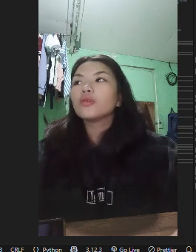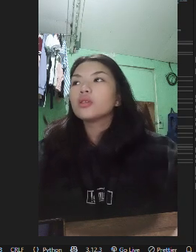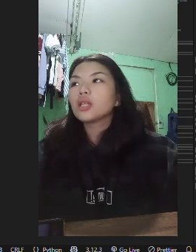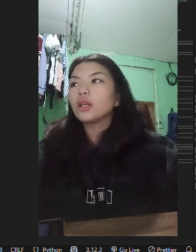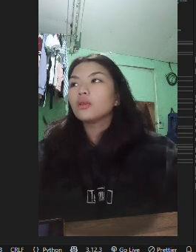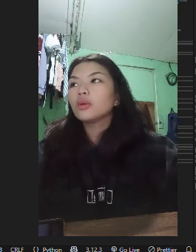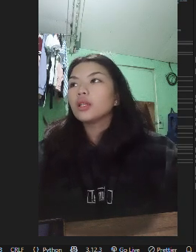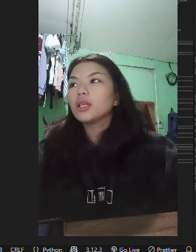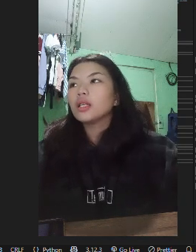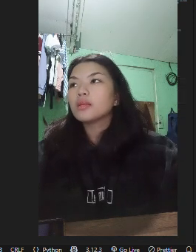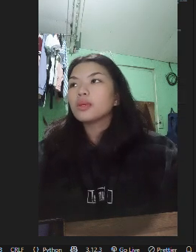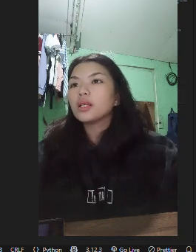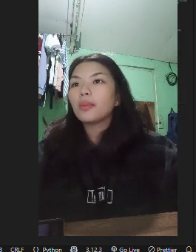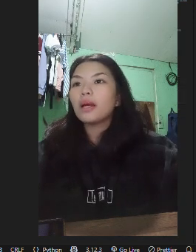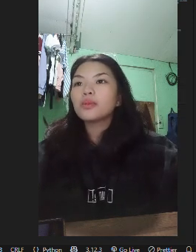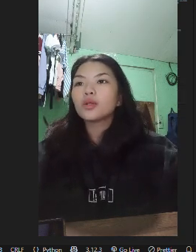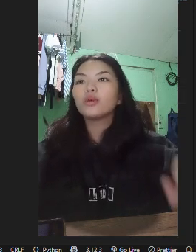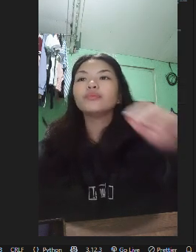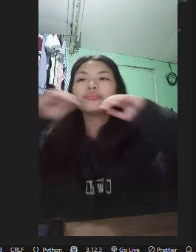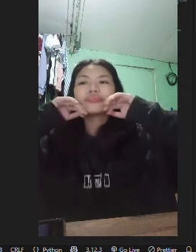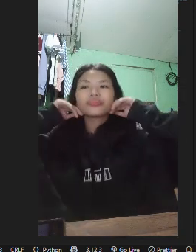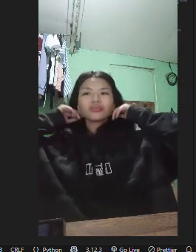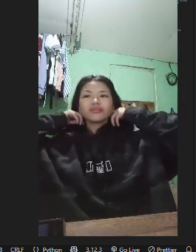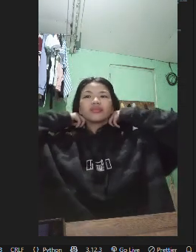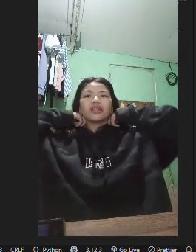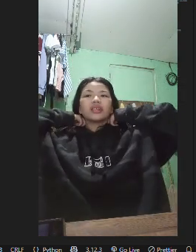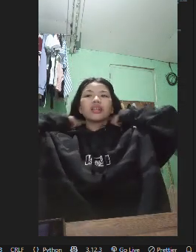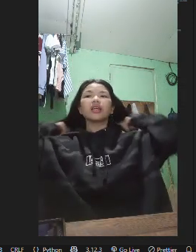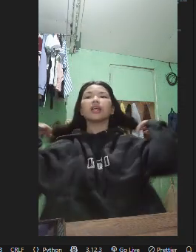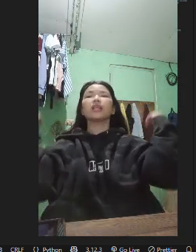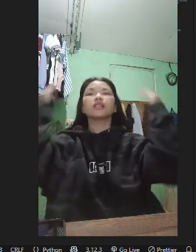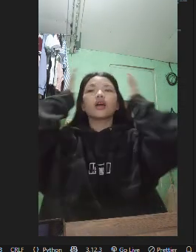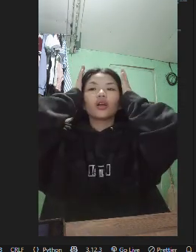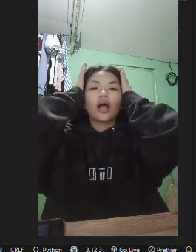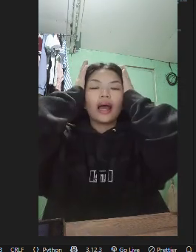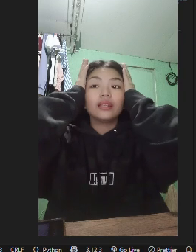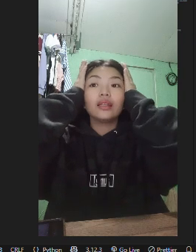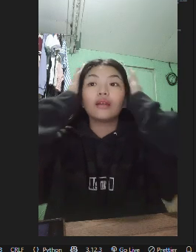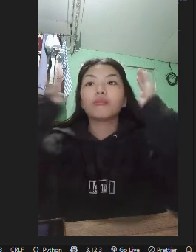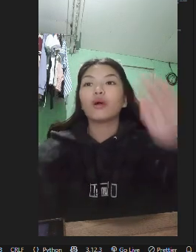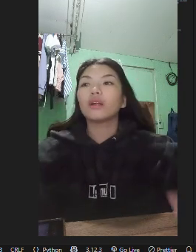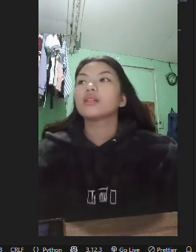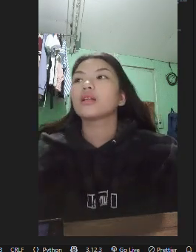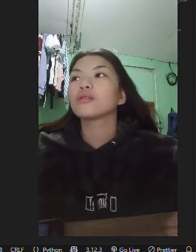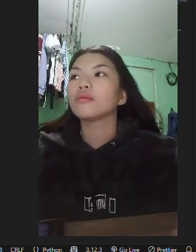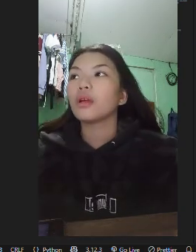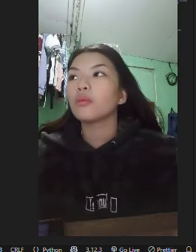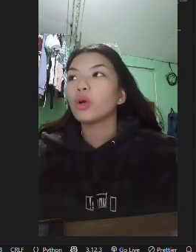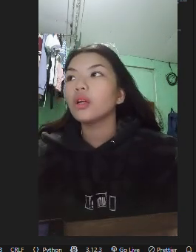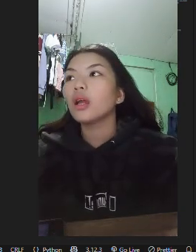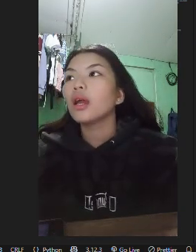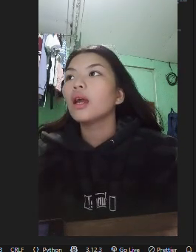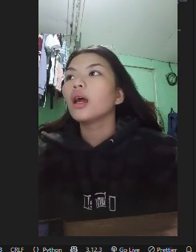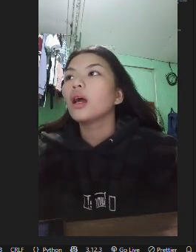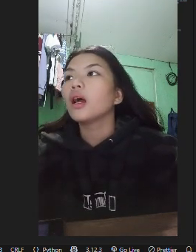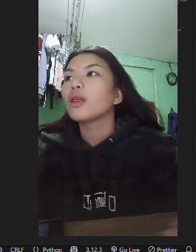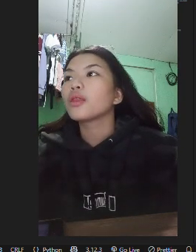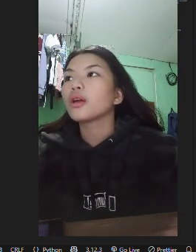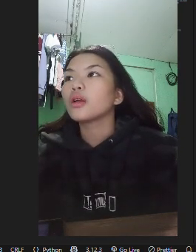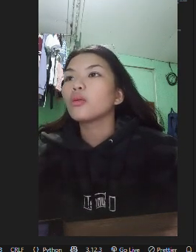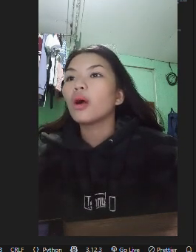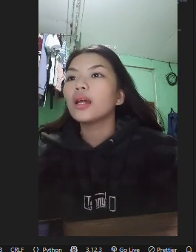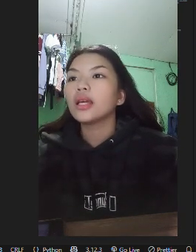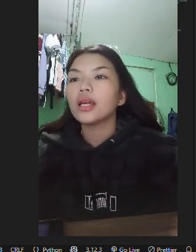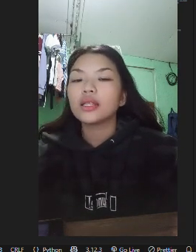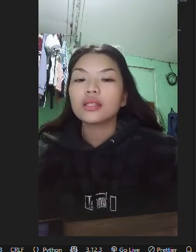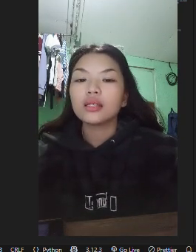So second one is MediaPipe. So it is our hand landmark detection framework.